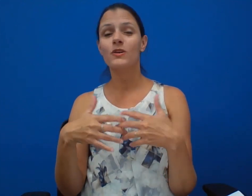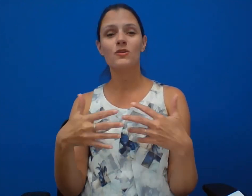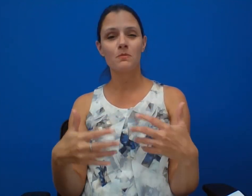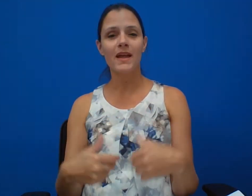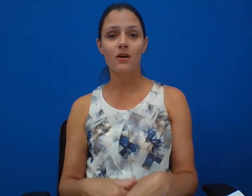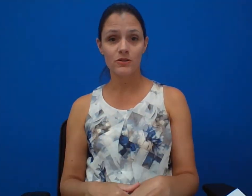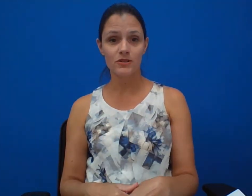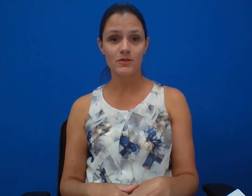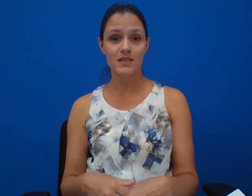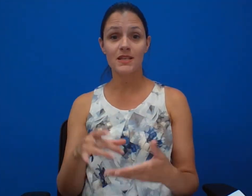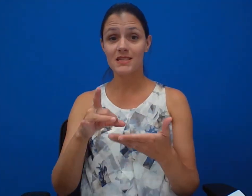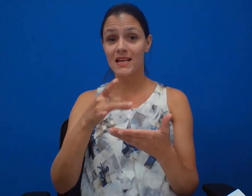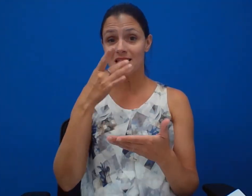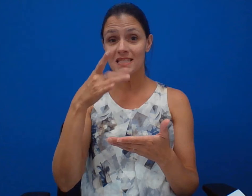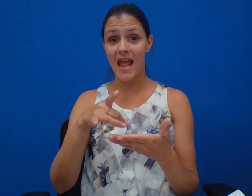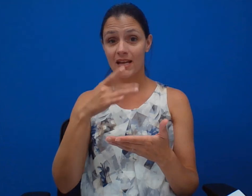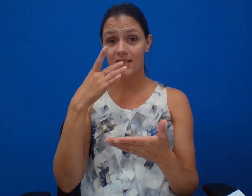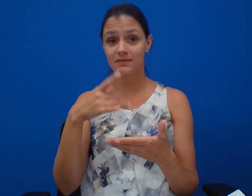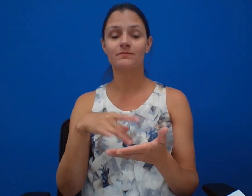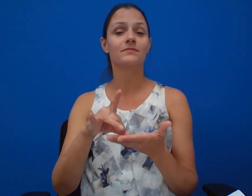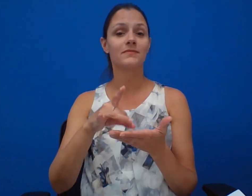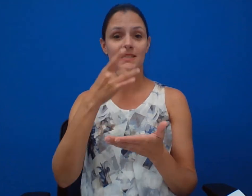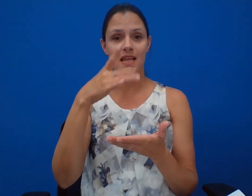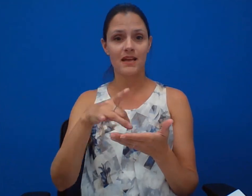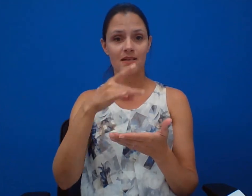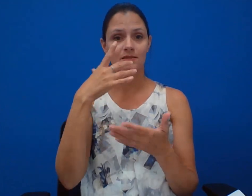You may also see the sign snack.